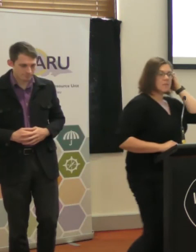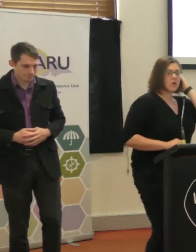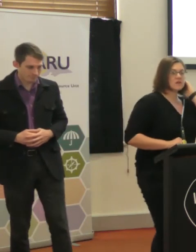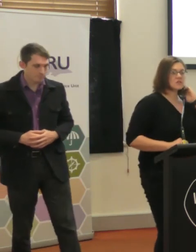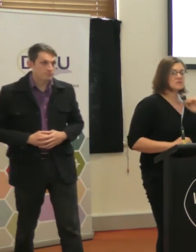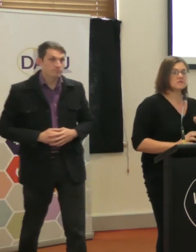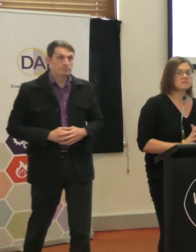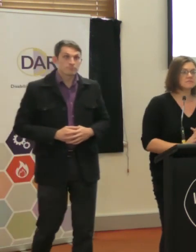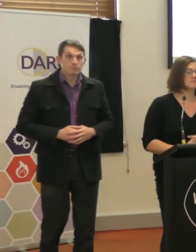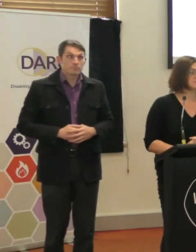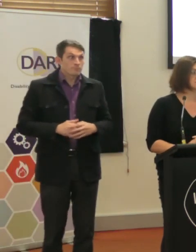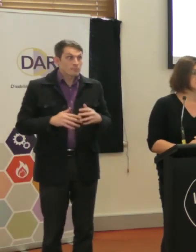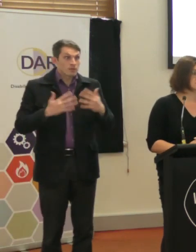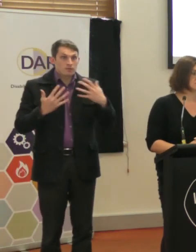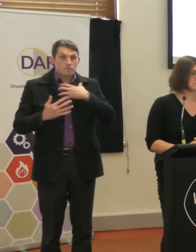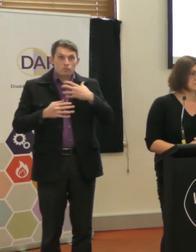Any more questions?